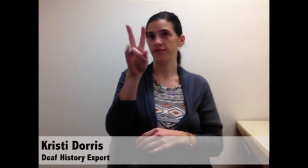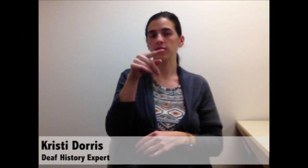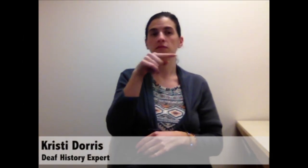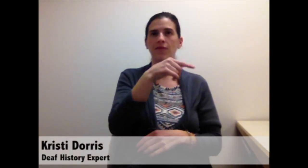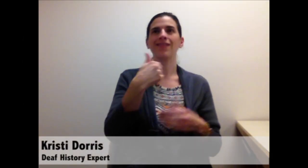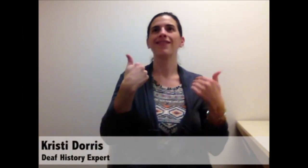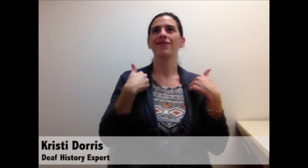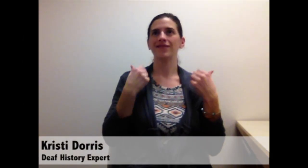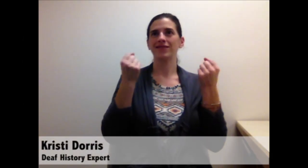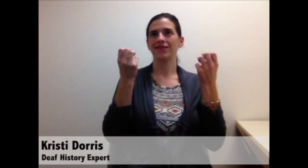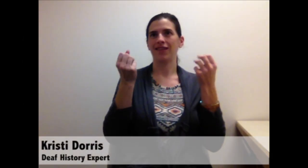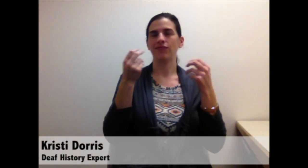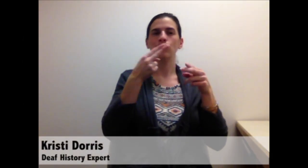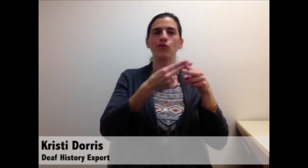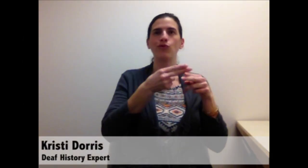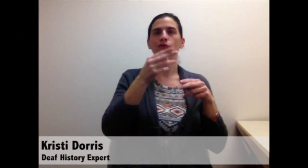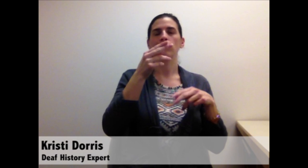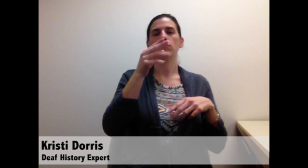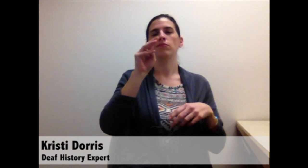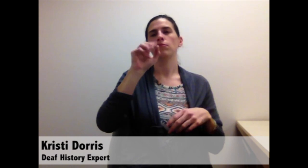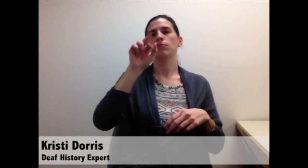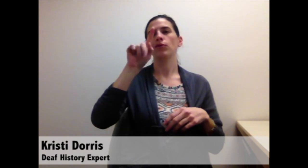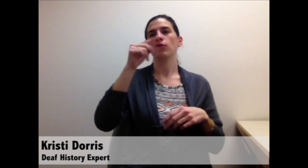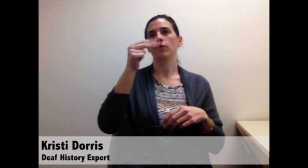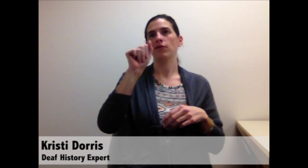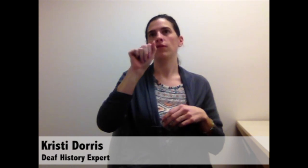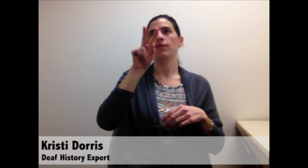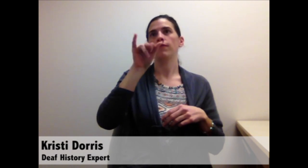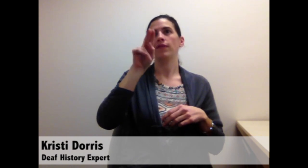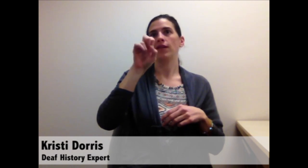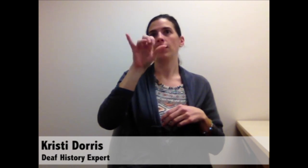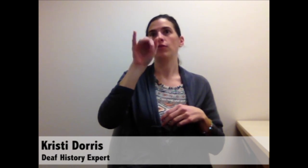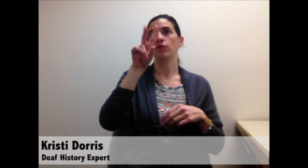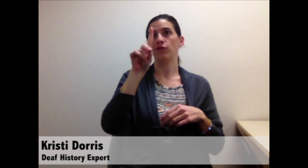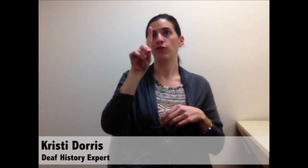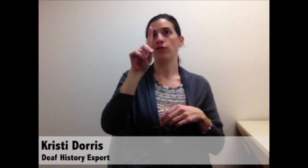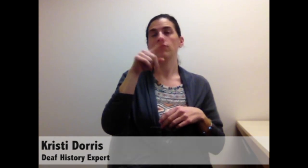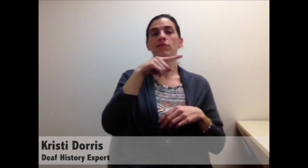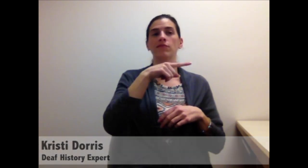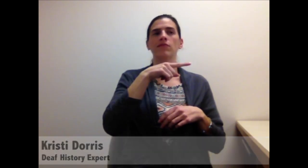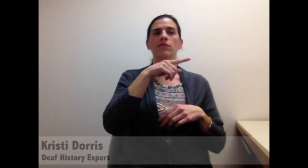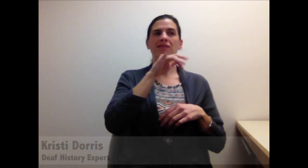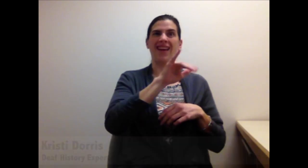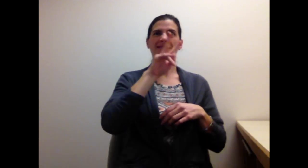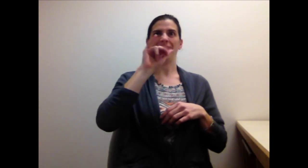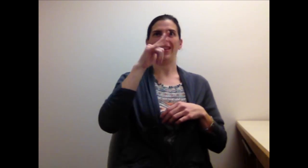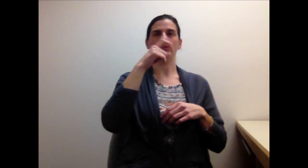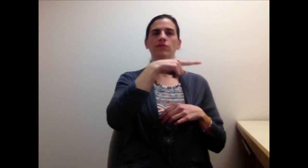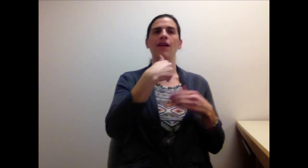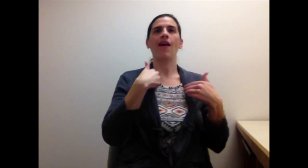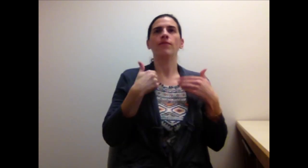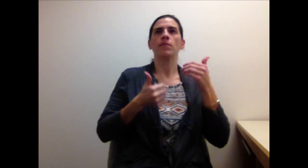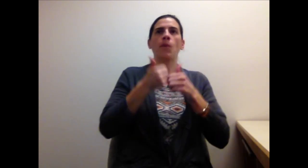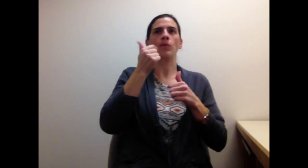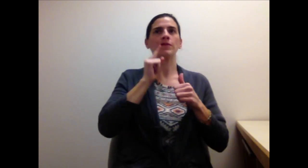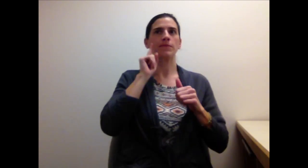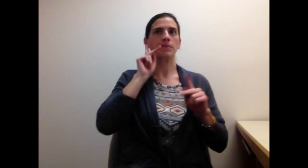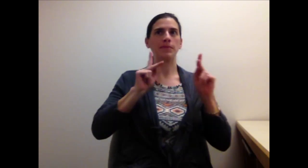Before 1817, America had a sign language called Martha's Vineyard. It developed in a